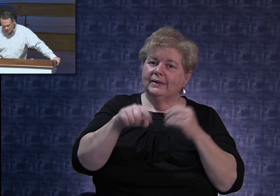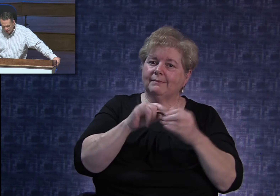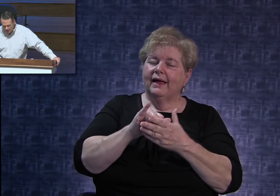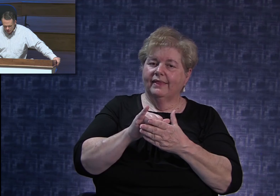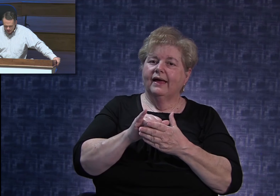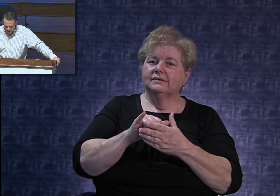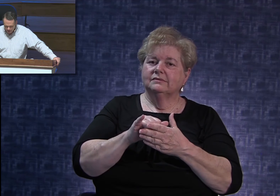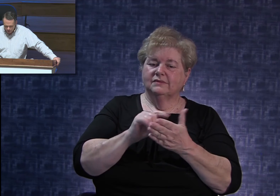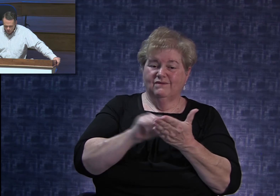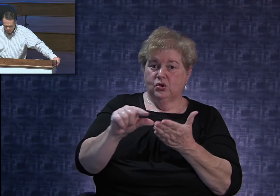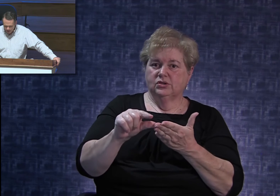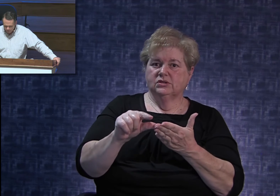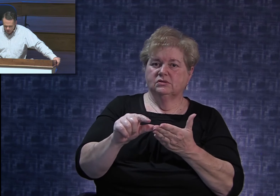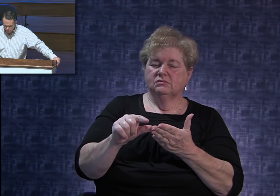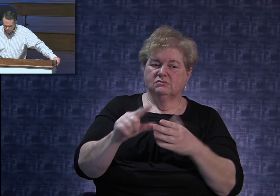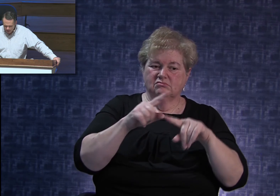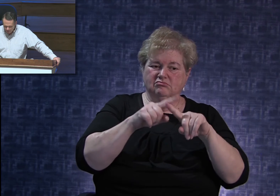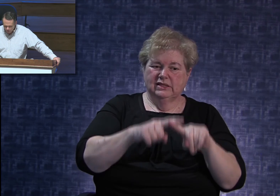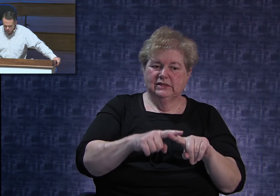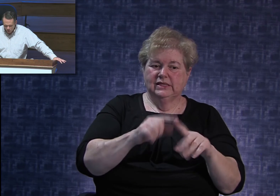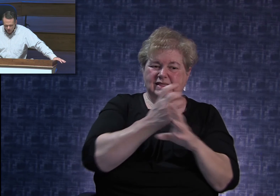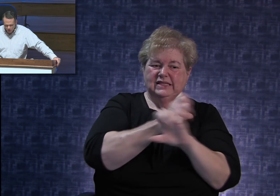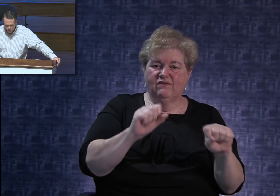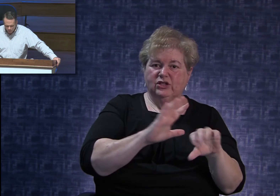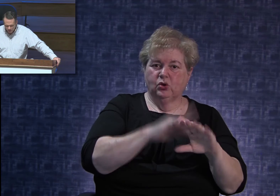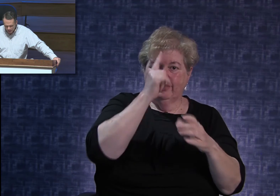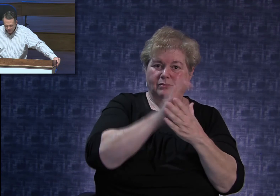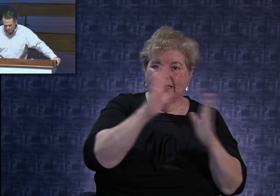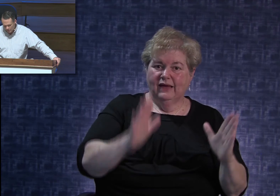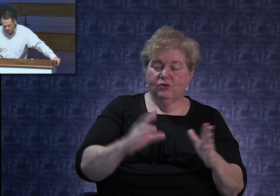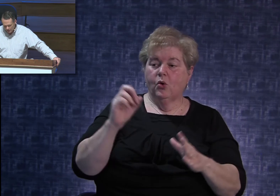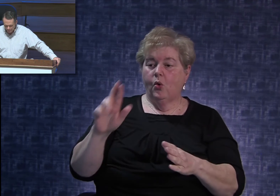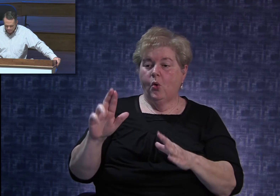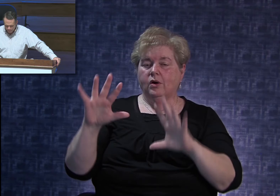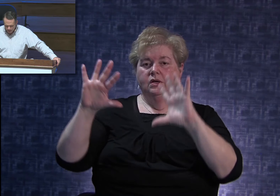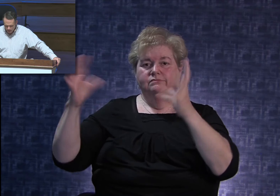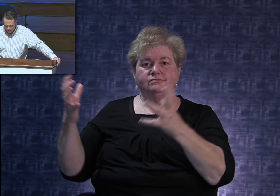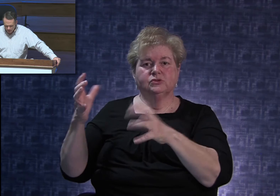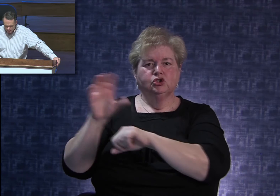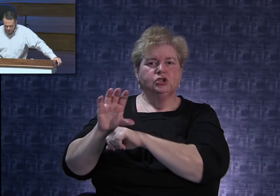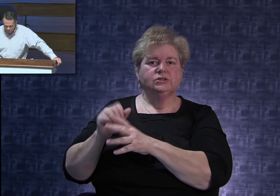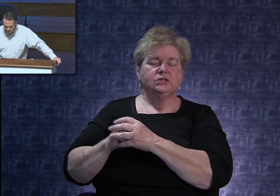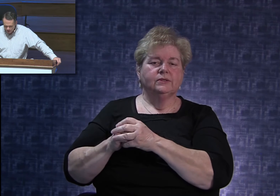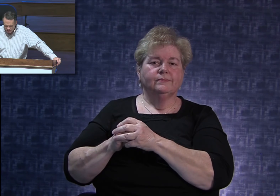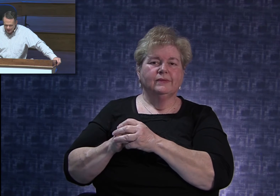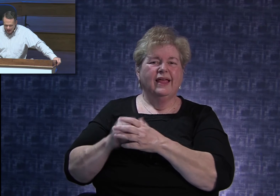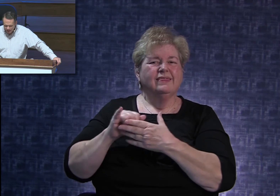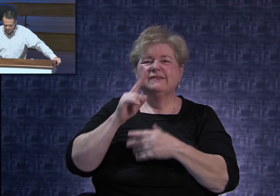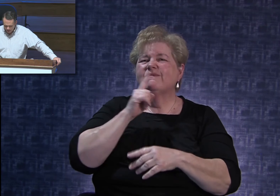whether salvation has to do with the individual believer or with the corporate life of the community. But this is a